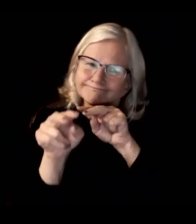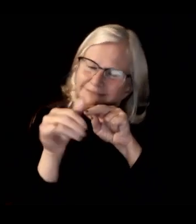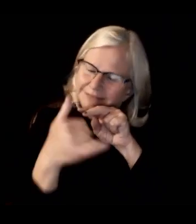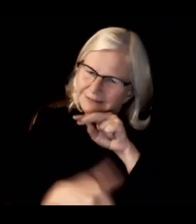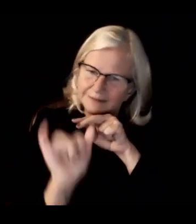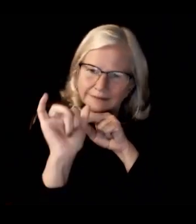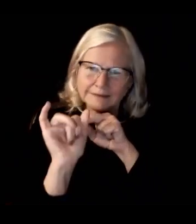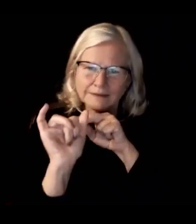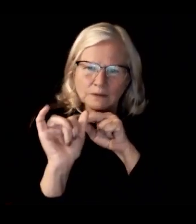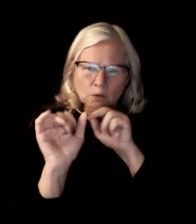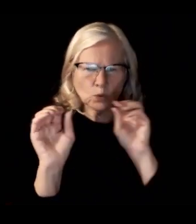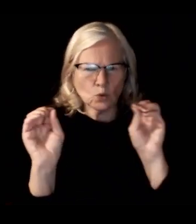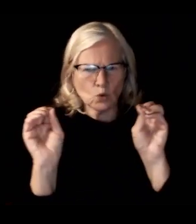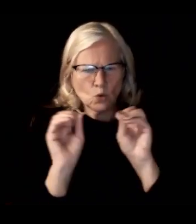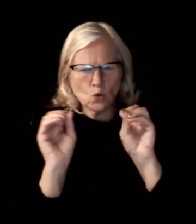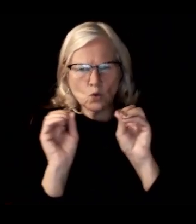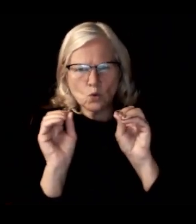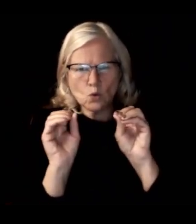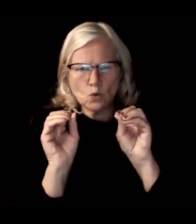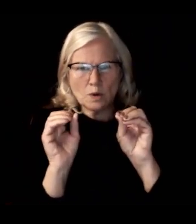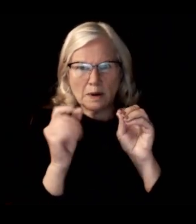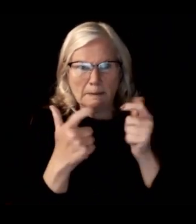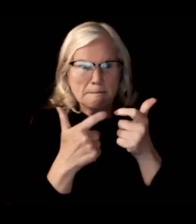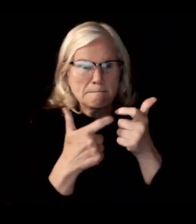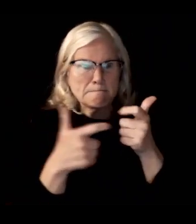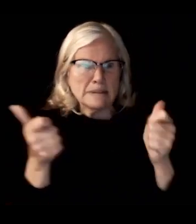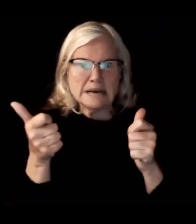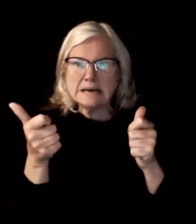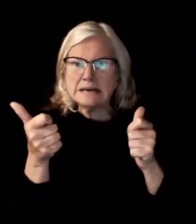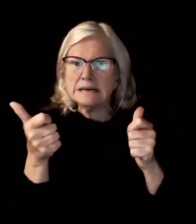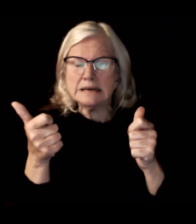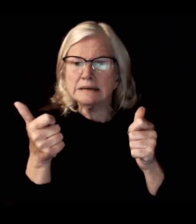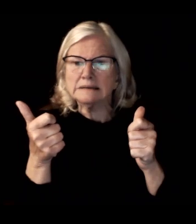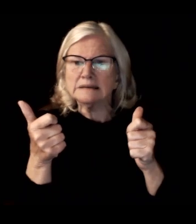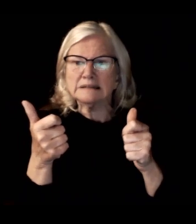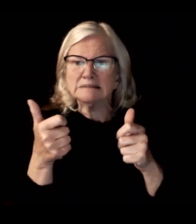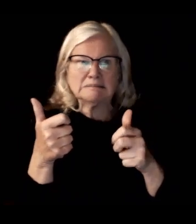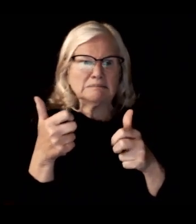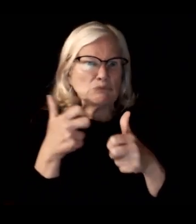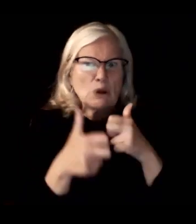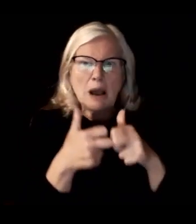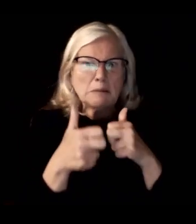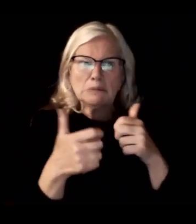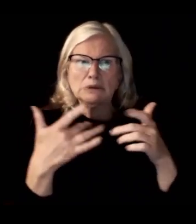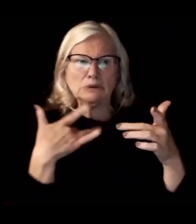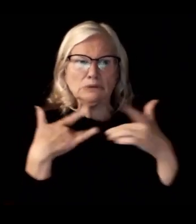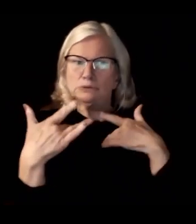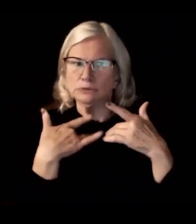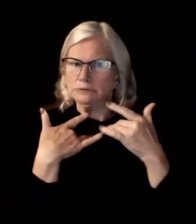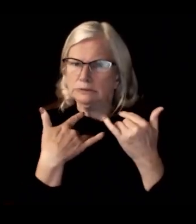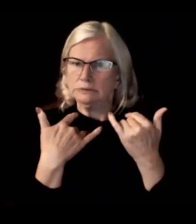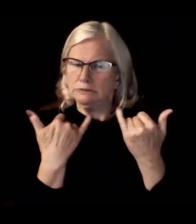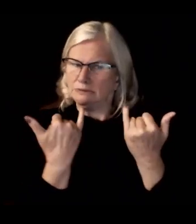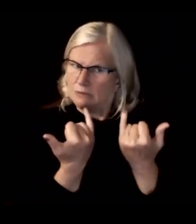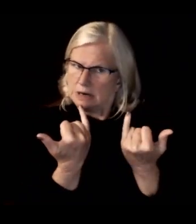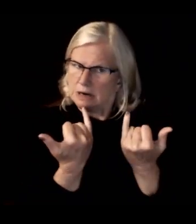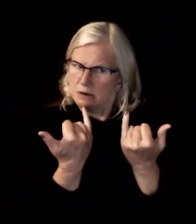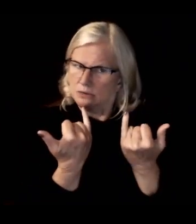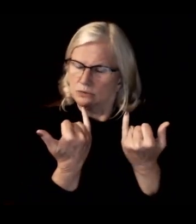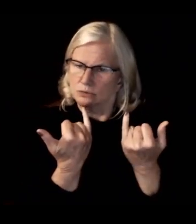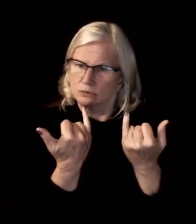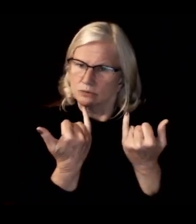any large issues of concern at this point with the first couple of days of